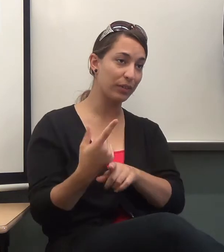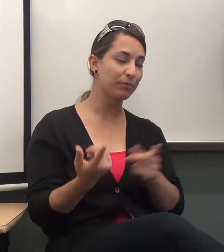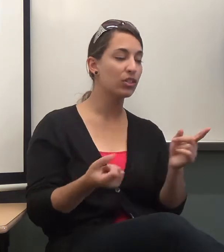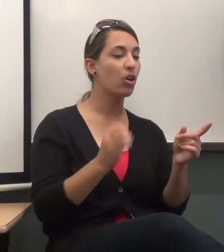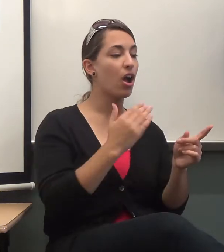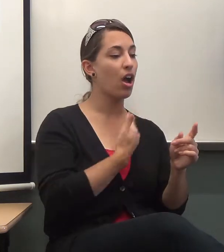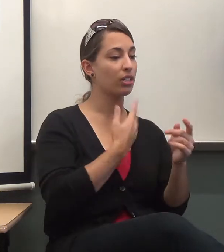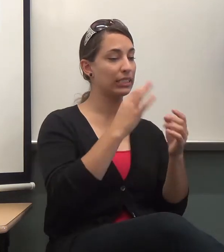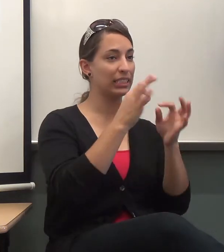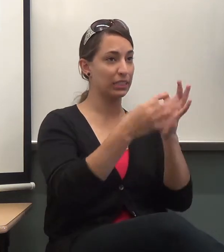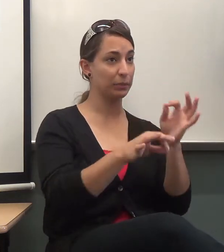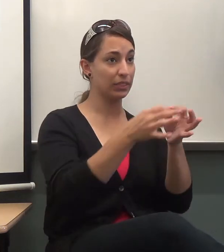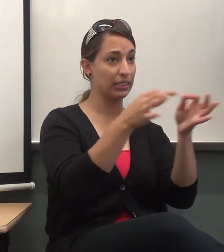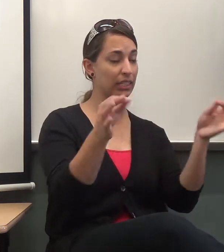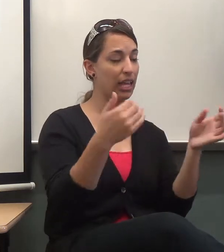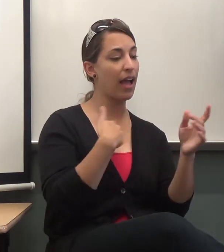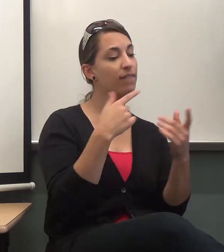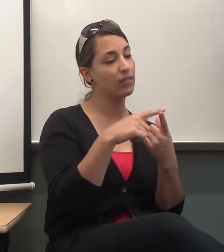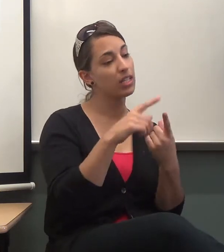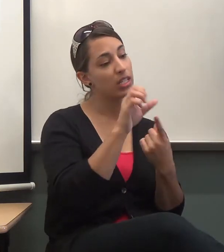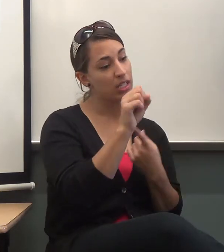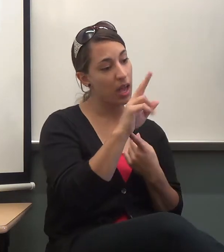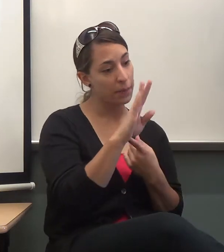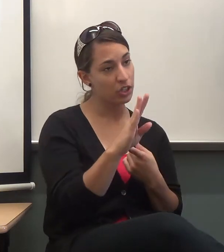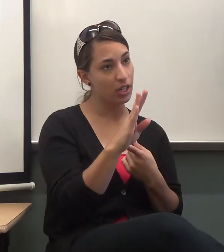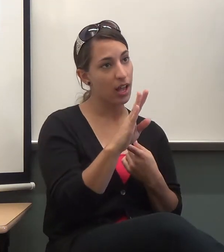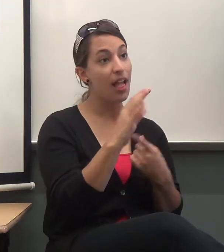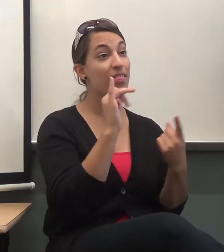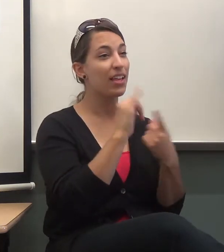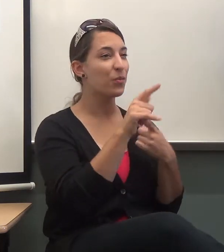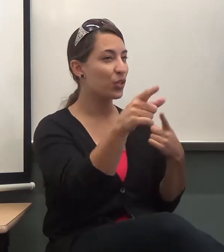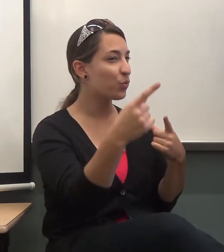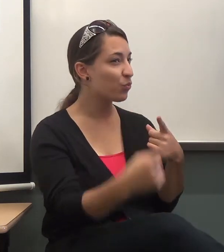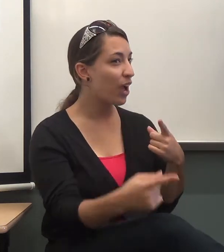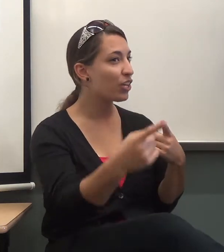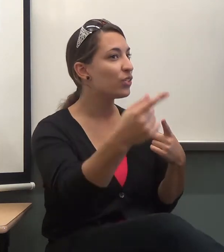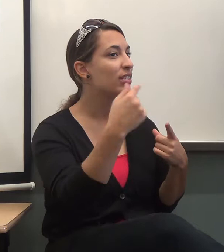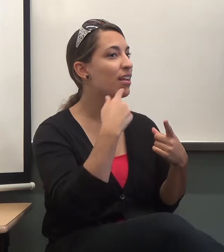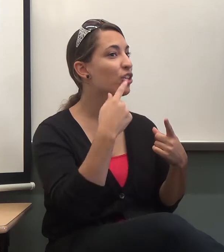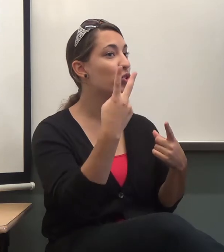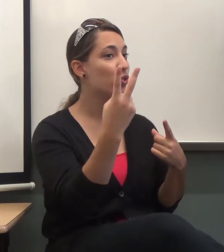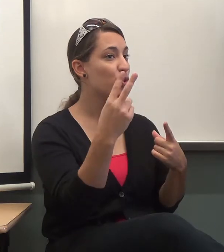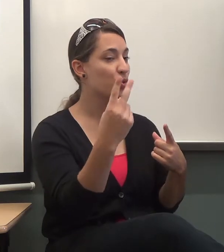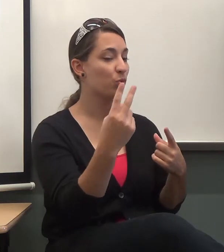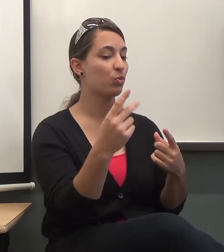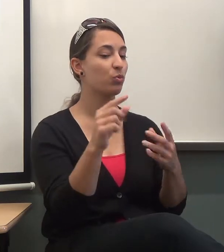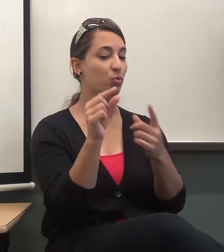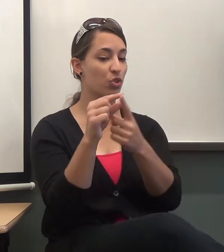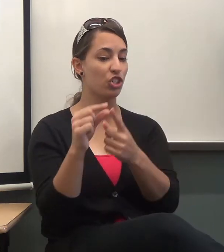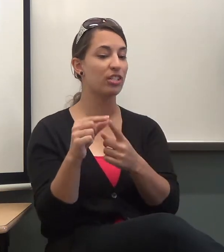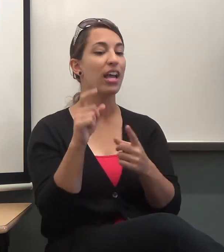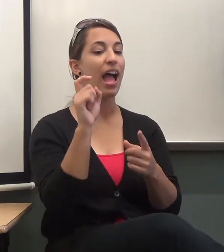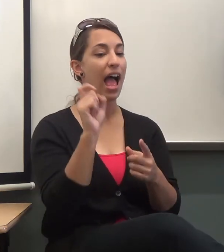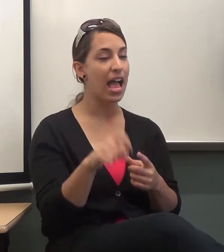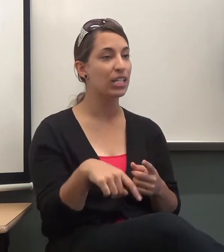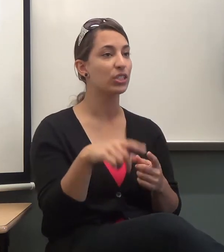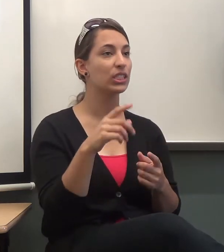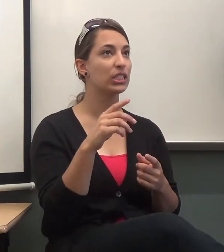has the subject. And this is where, Sandra, you were right. You came in with two words saying that it must be something. It has to be